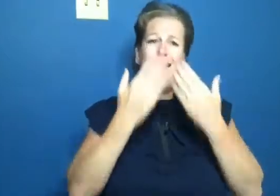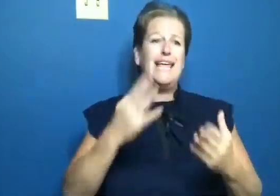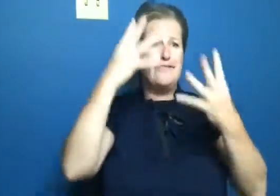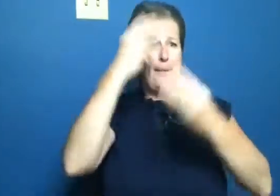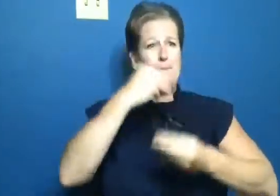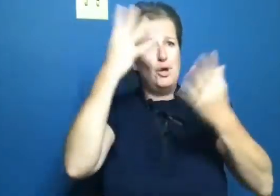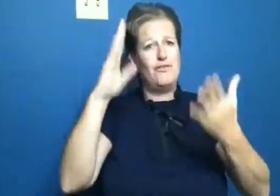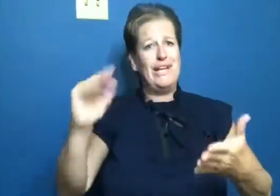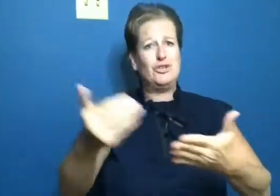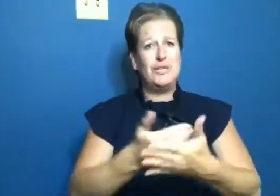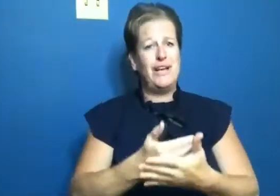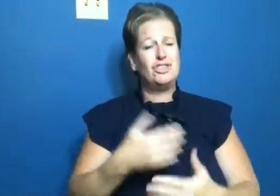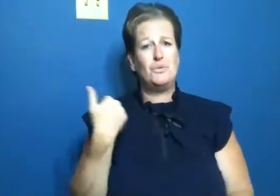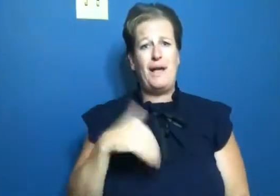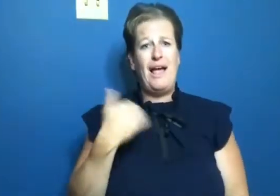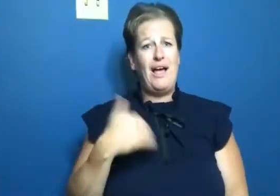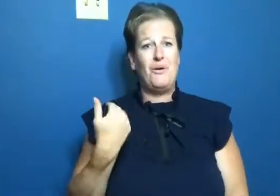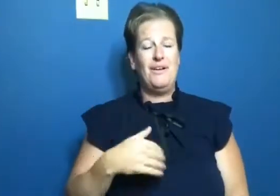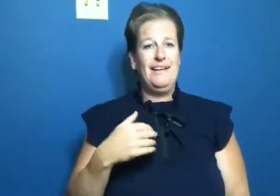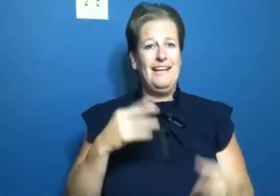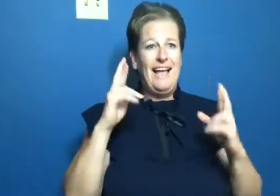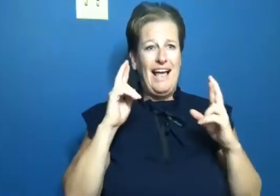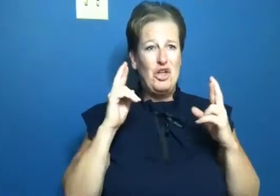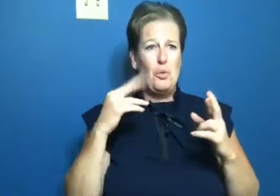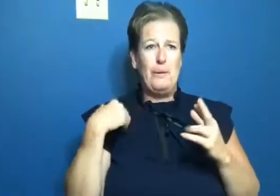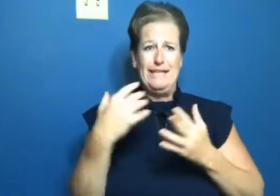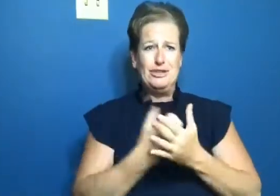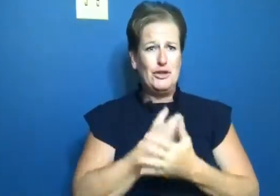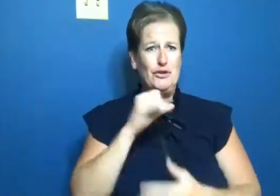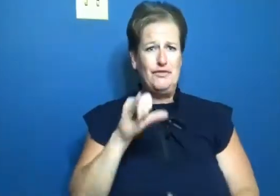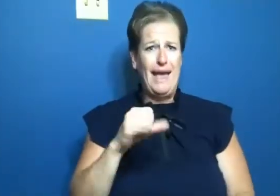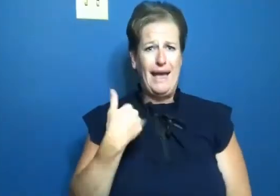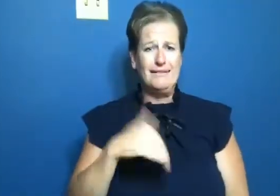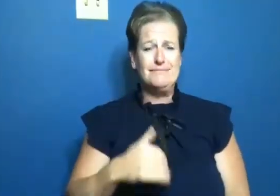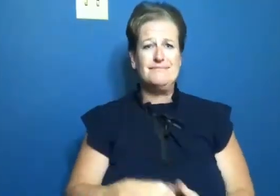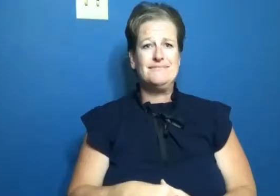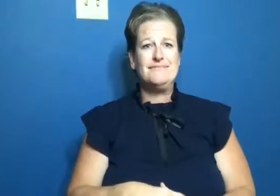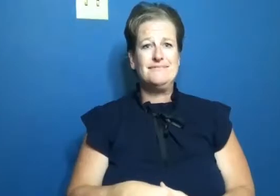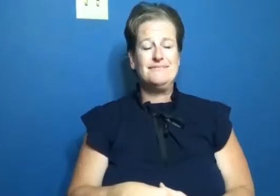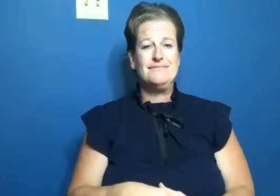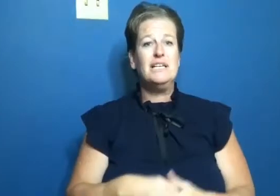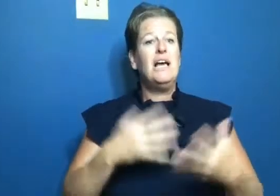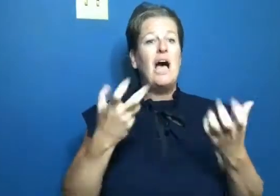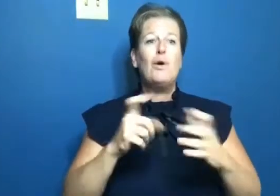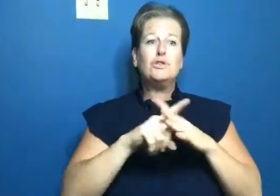Beth. I hope I deserve that. I would like to thank District 05,